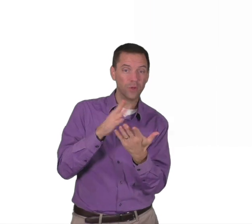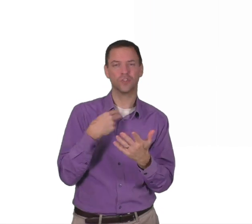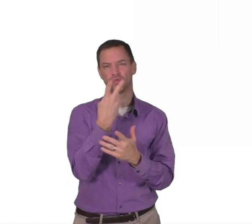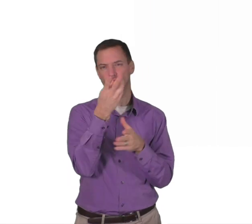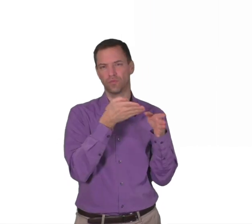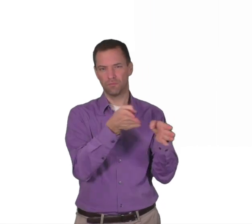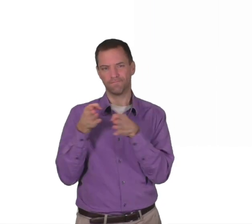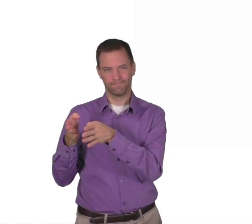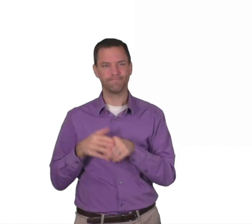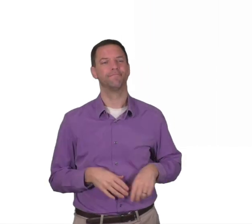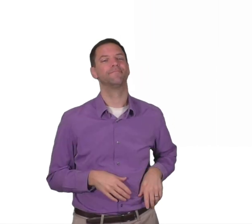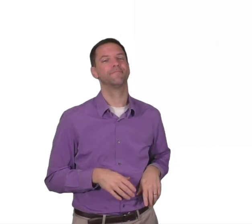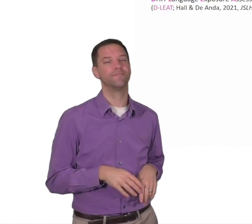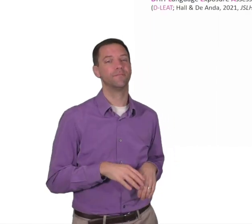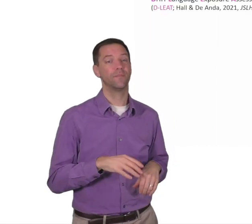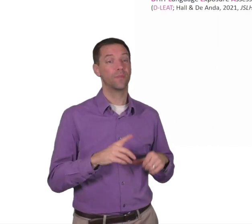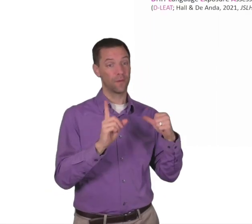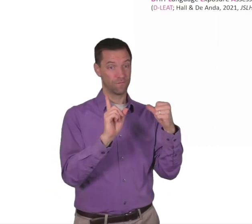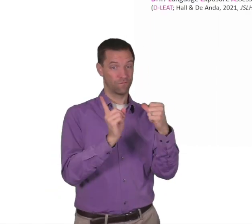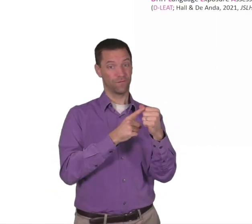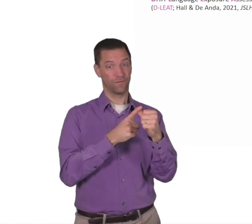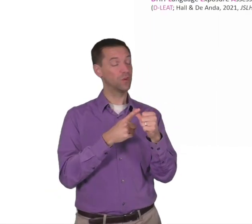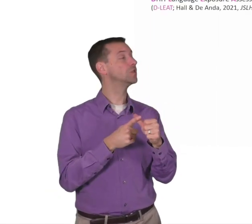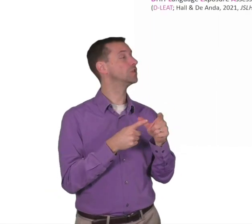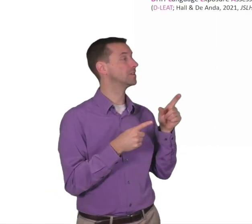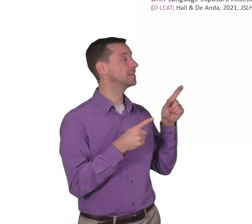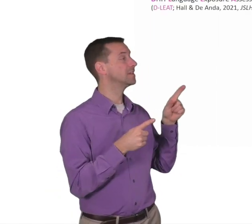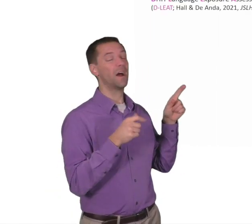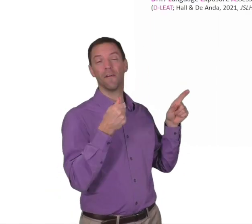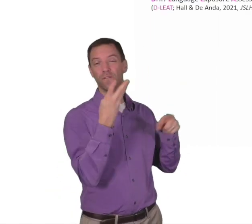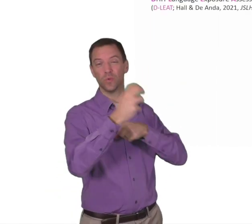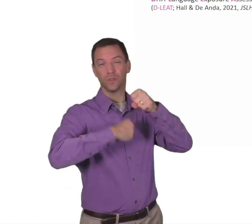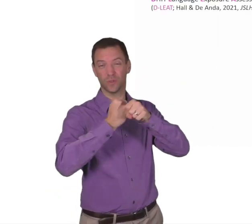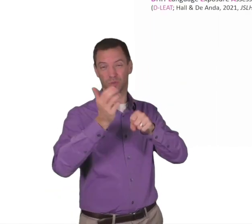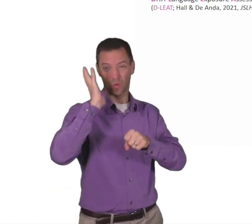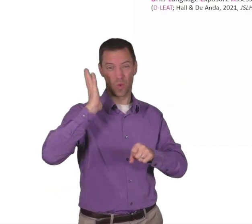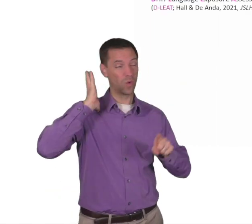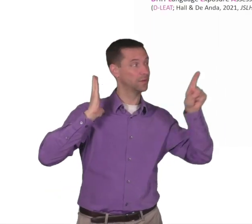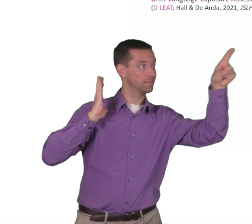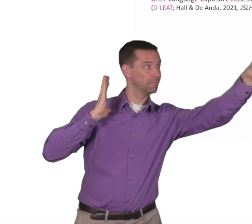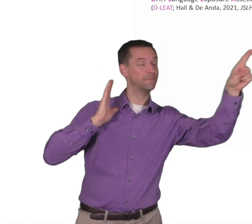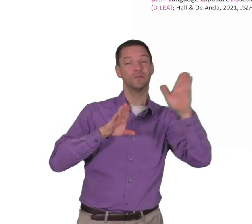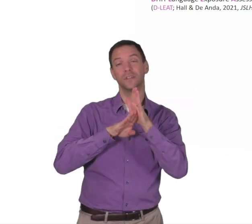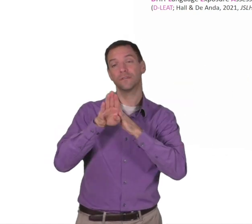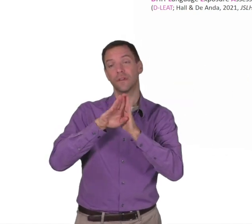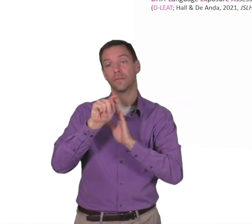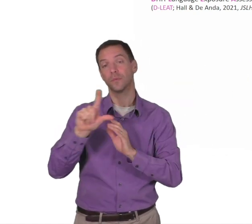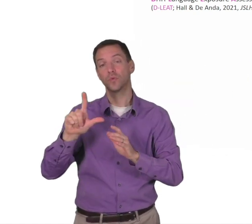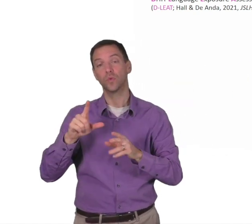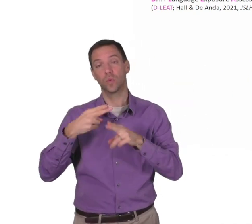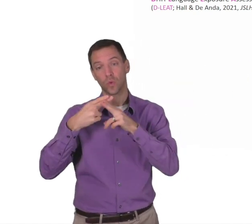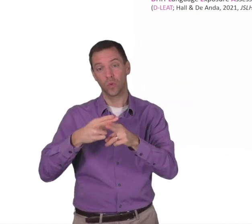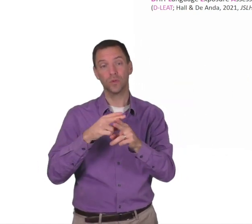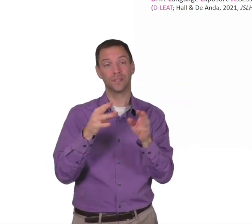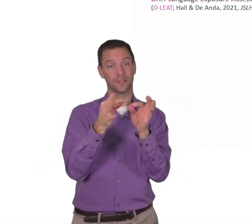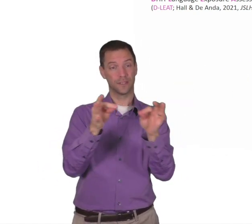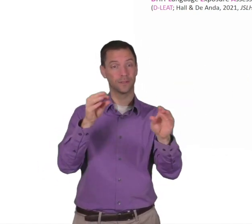So our approach has these 2 parts. A few years ago, Dr.